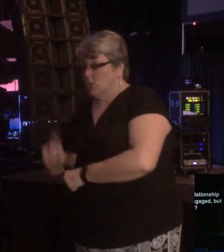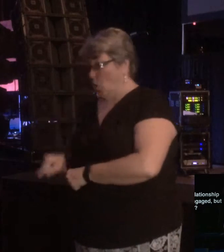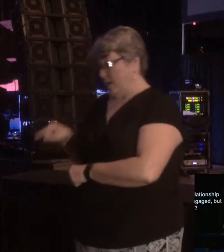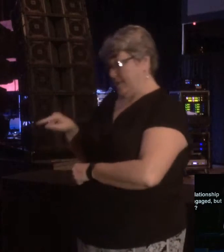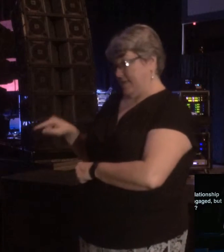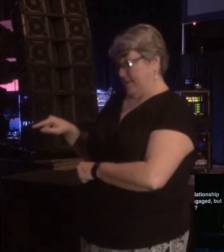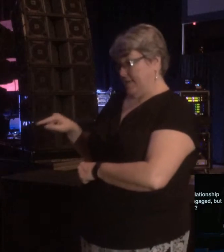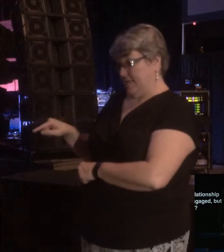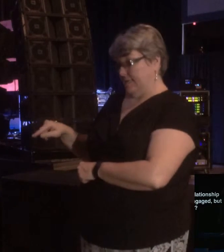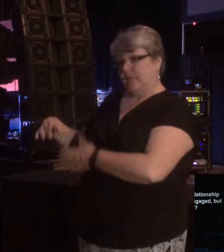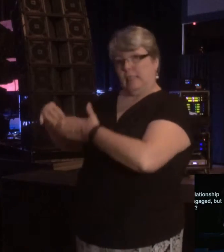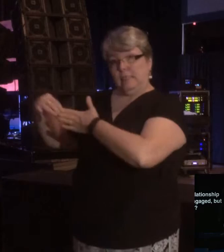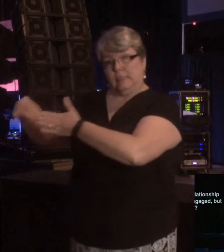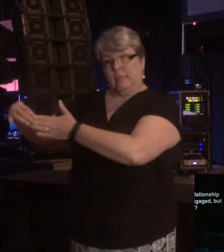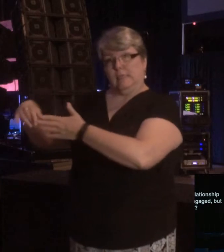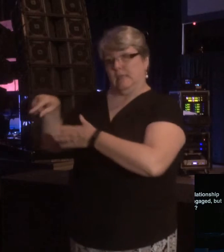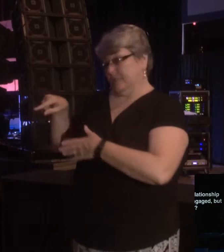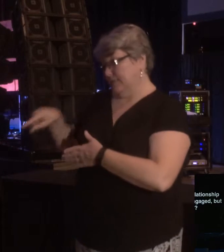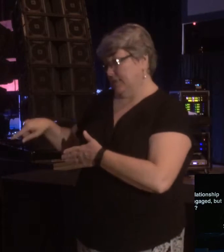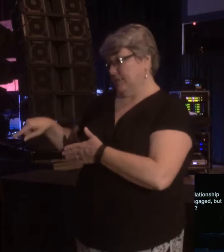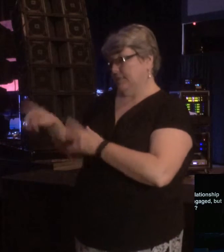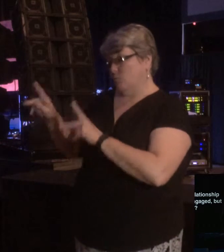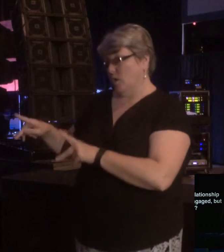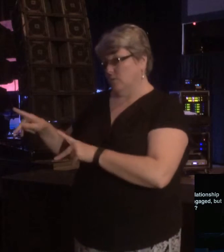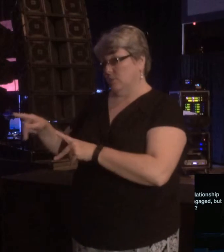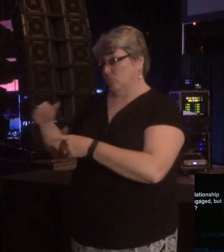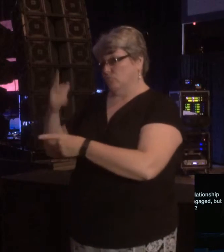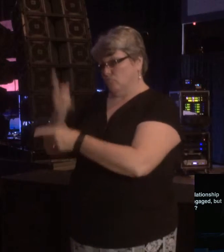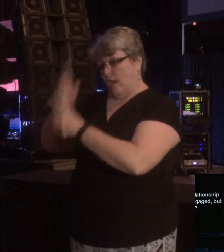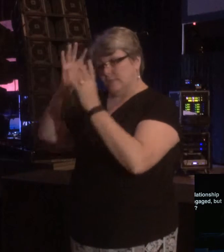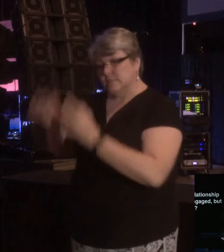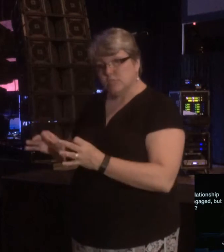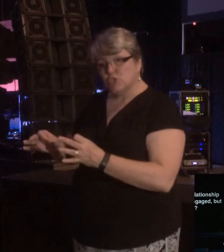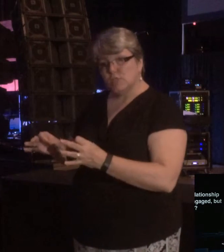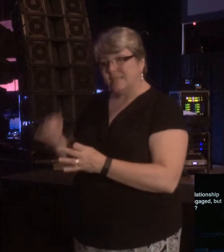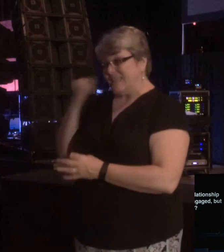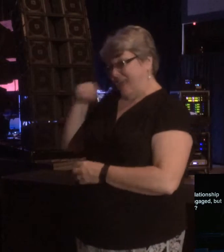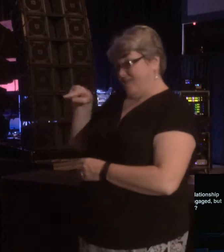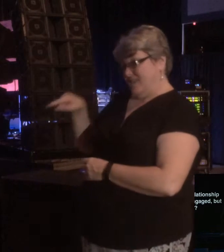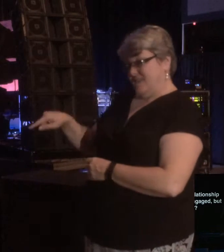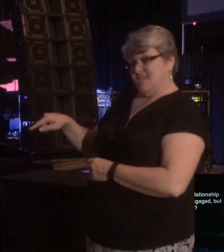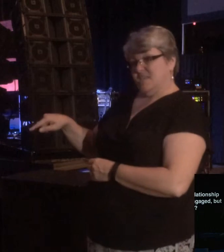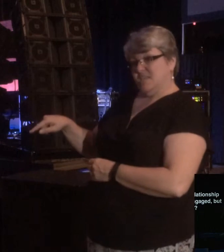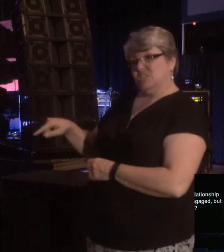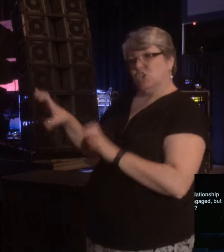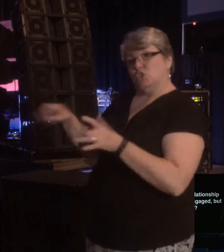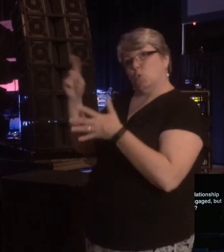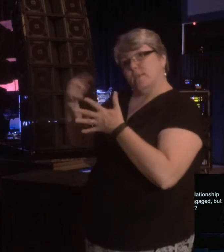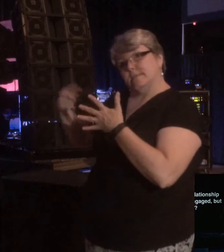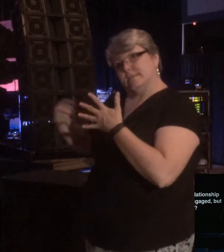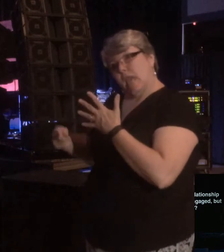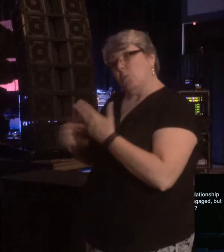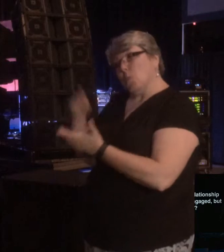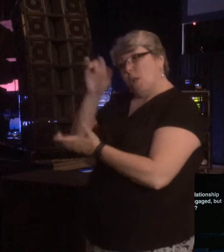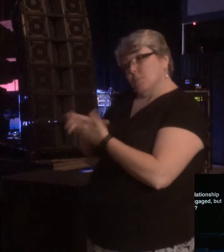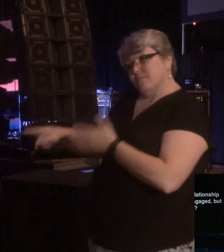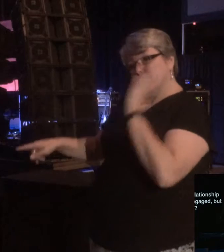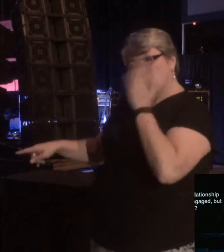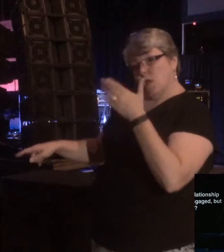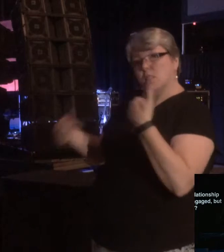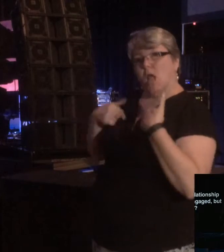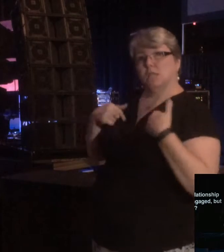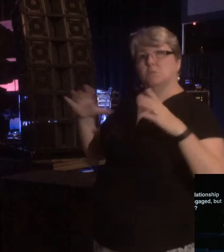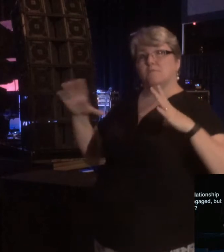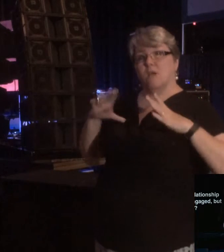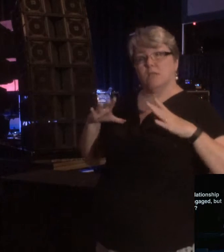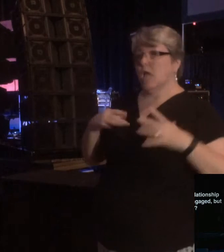work. So I don't know, that's just for us. I think too, the principles apply, and not to say that long distance